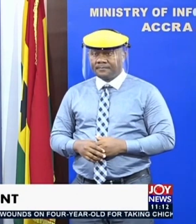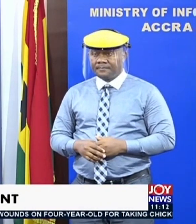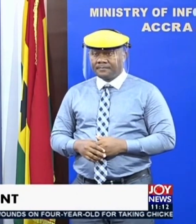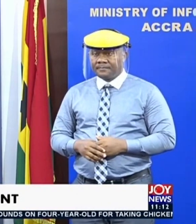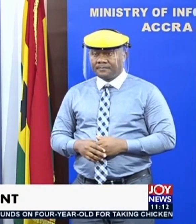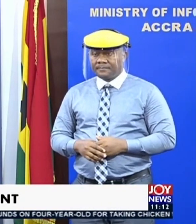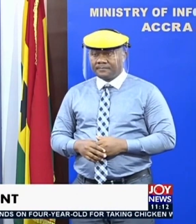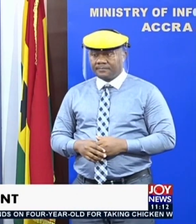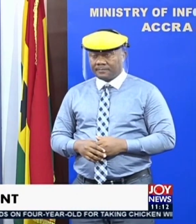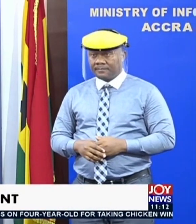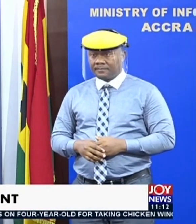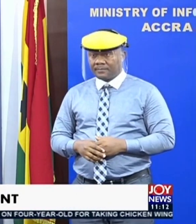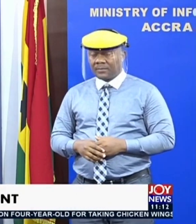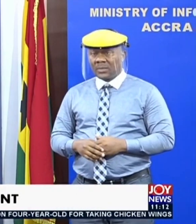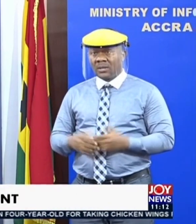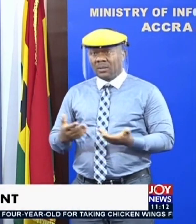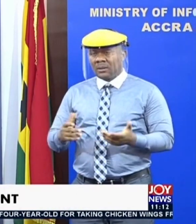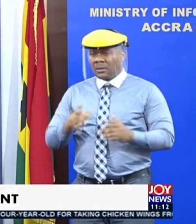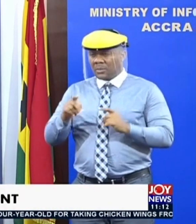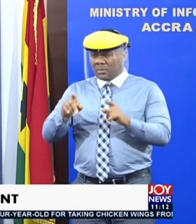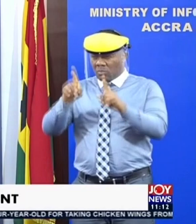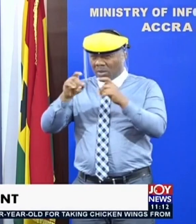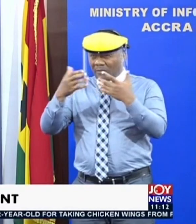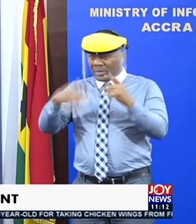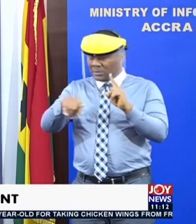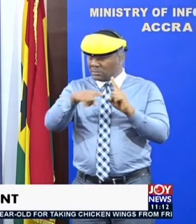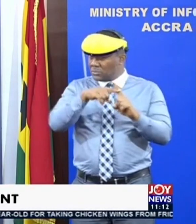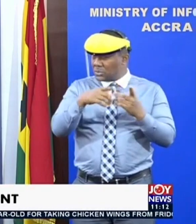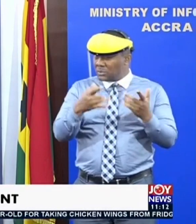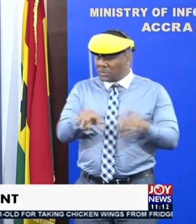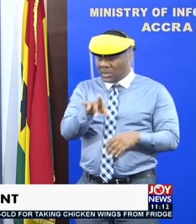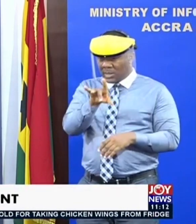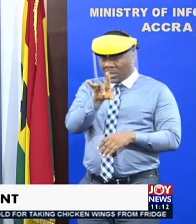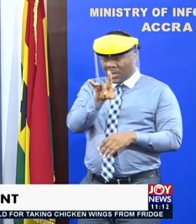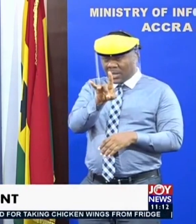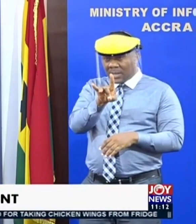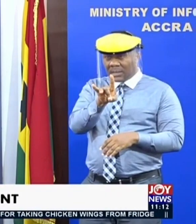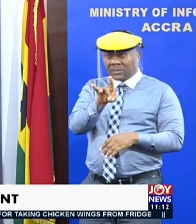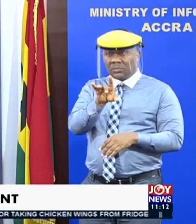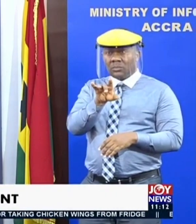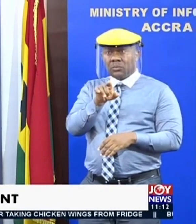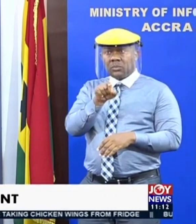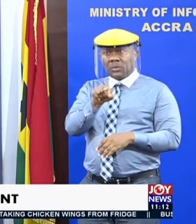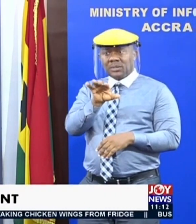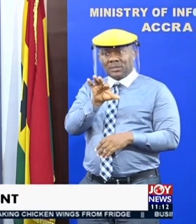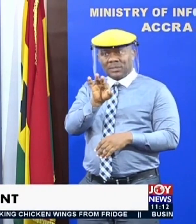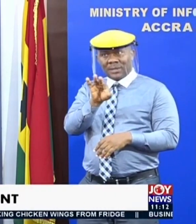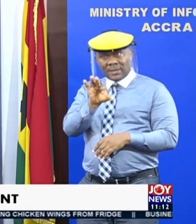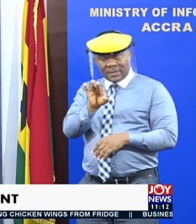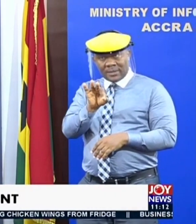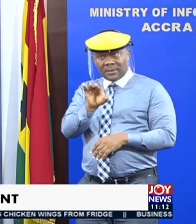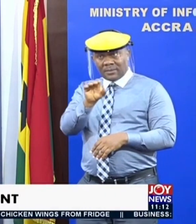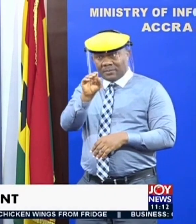Based on this, we have a test positivity average total of 8.99%,